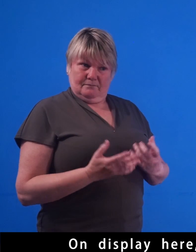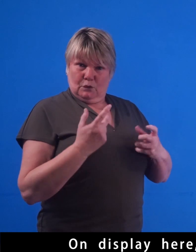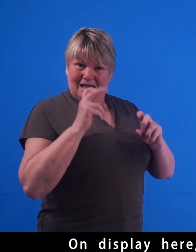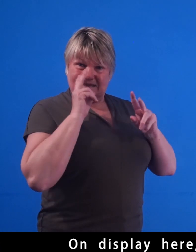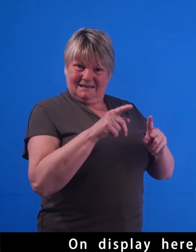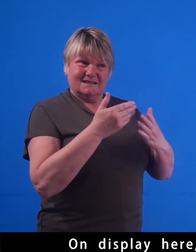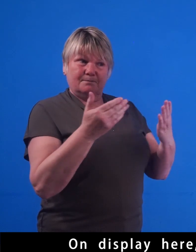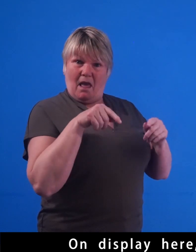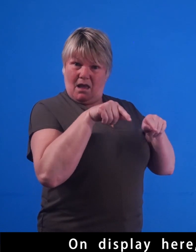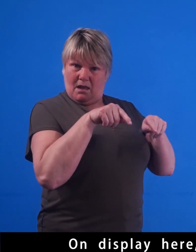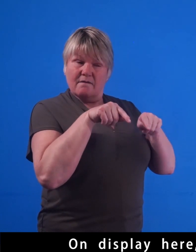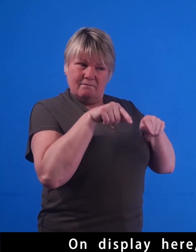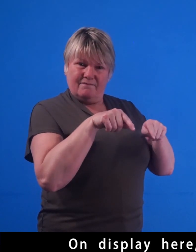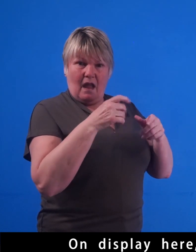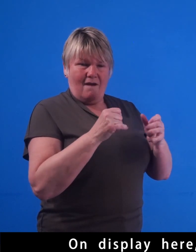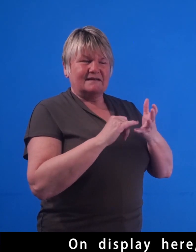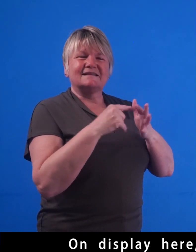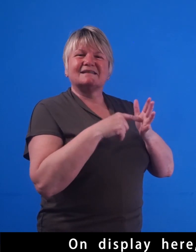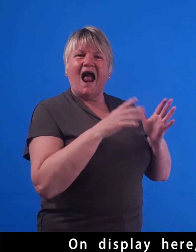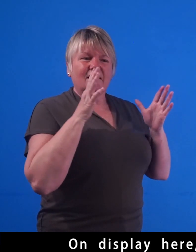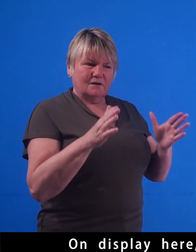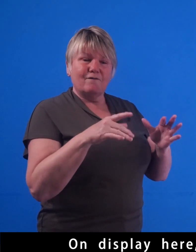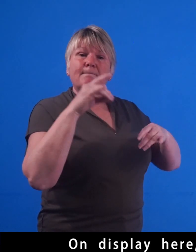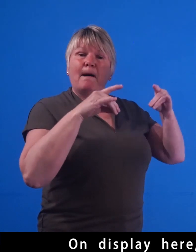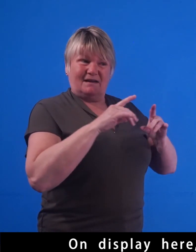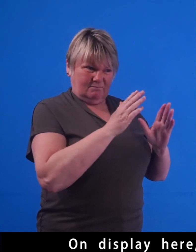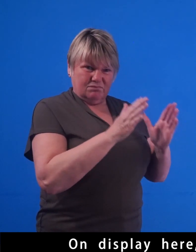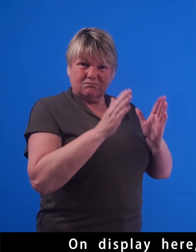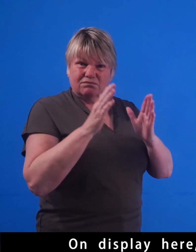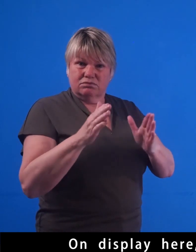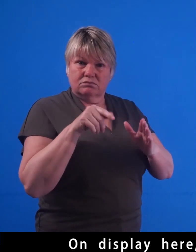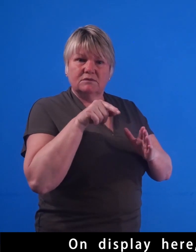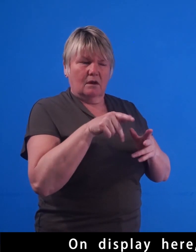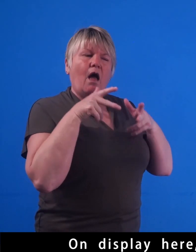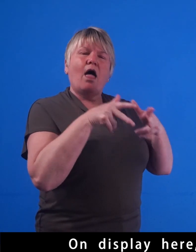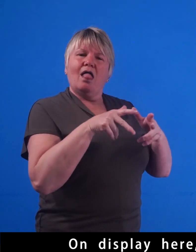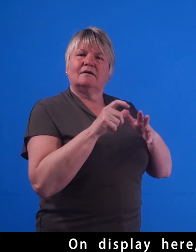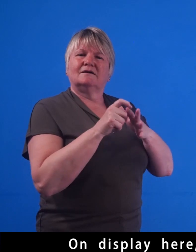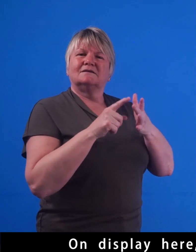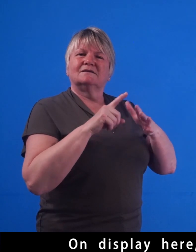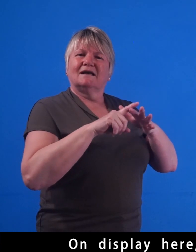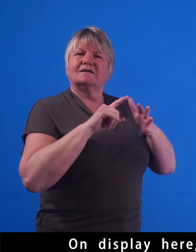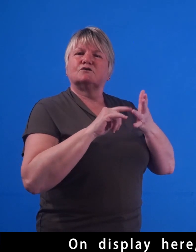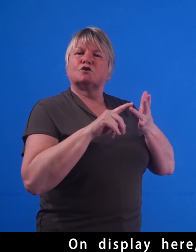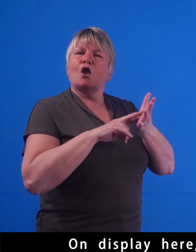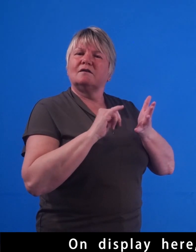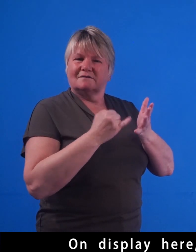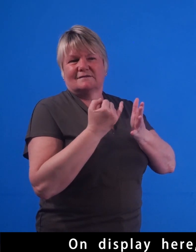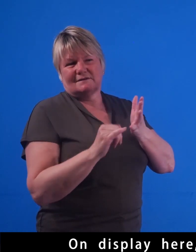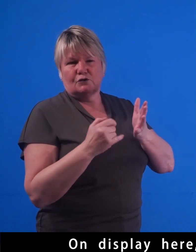On display here, visitors can see a set of puppets known as Dixon's Royal